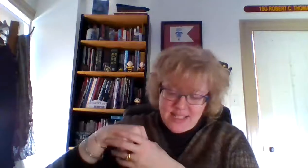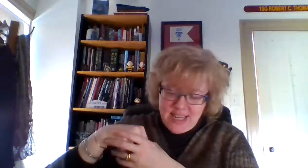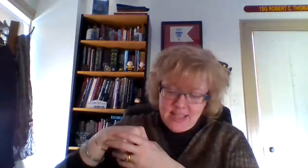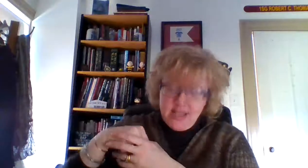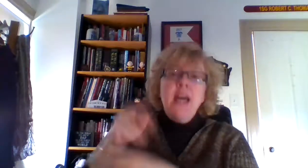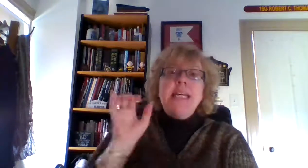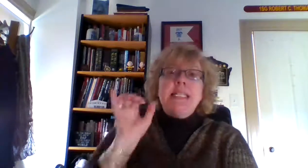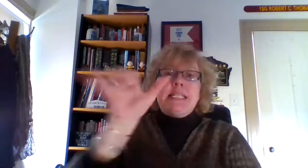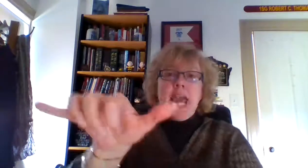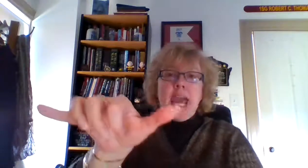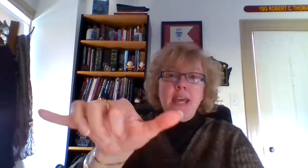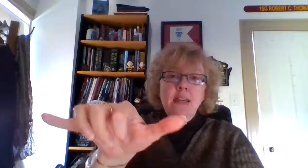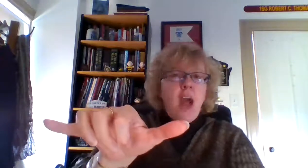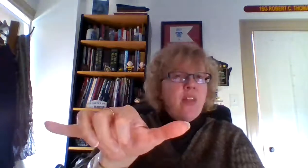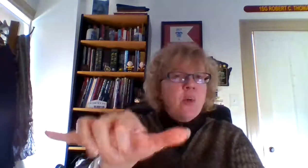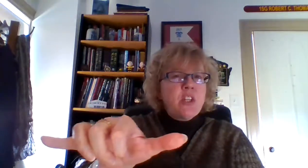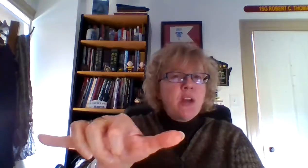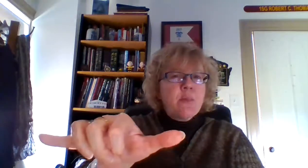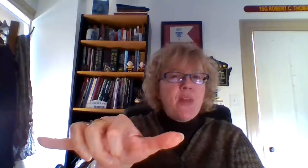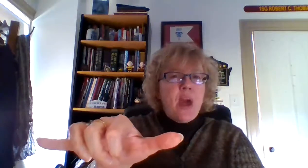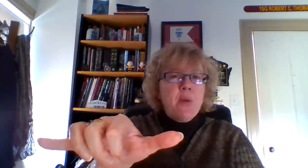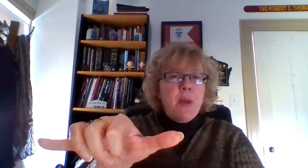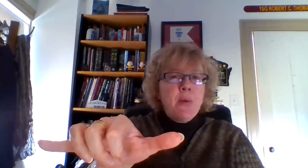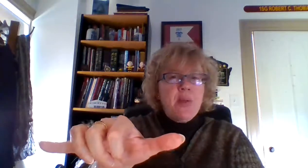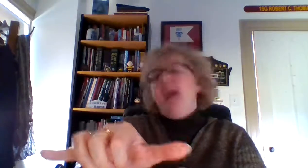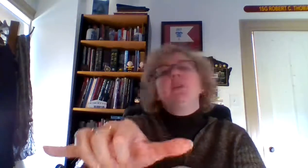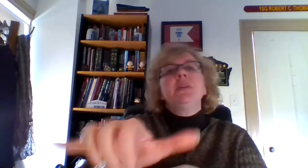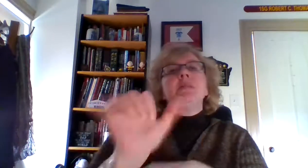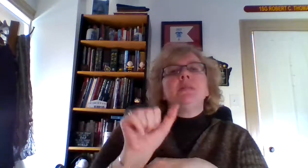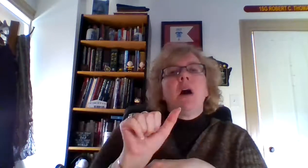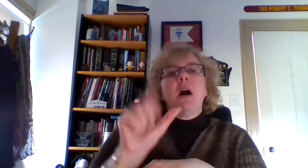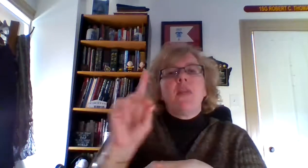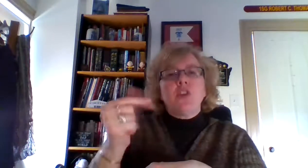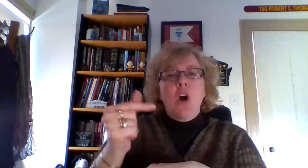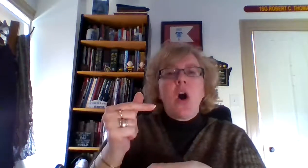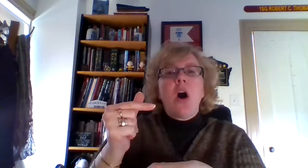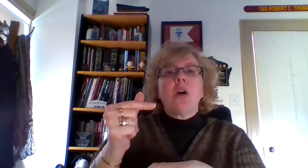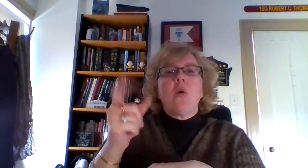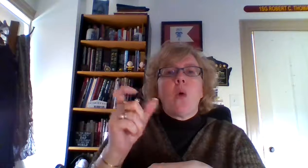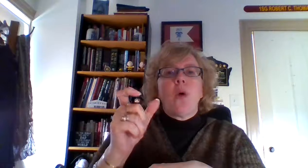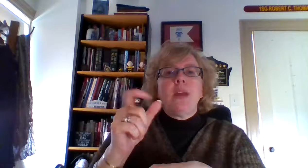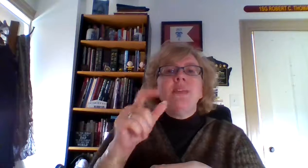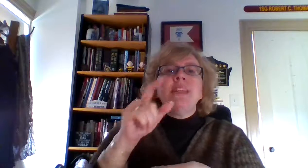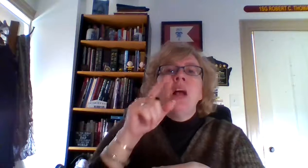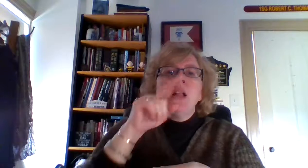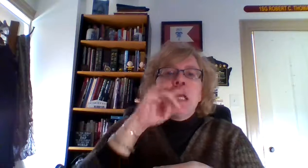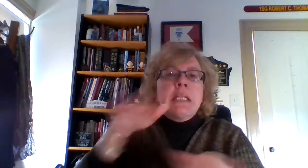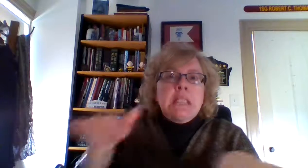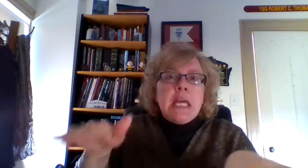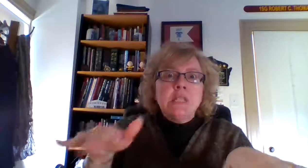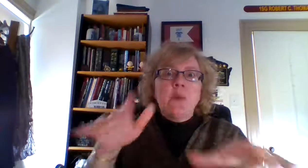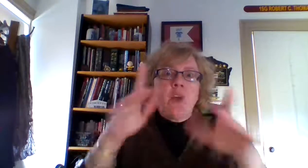dancing. Stay. I think we talked about that one maybe with animals, the dog, or even like little kids when they're all